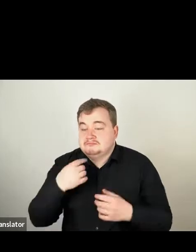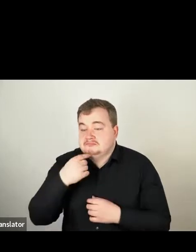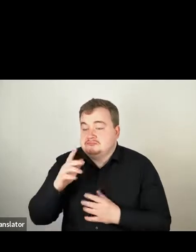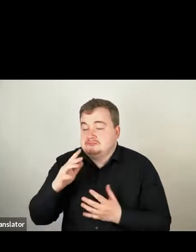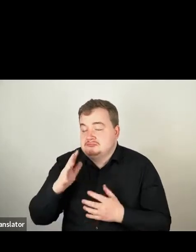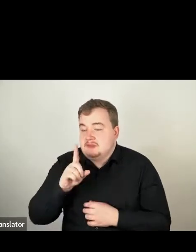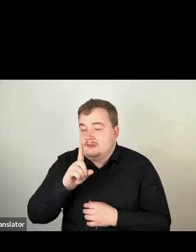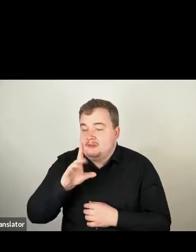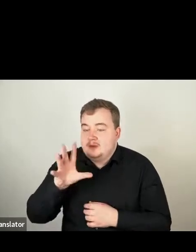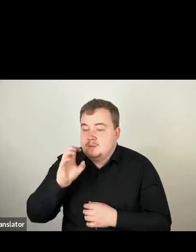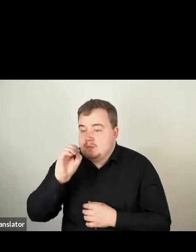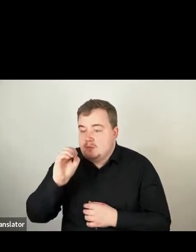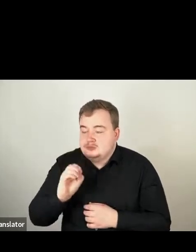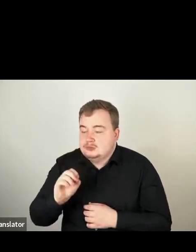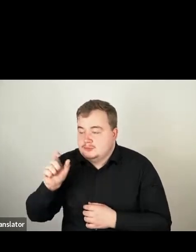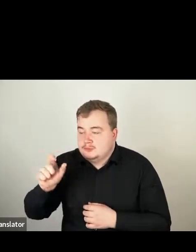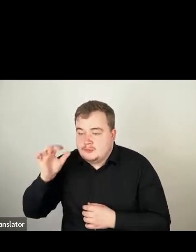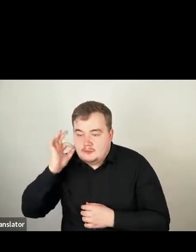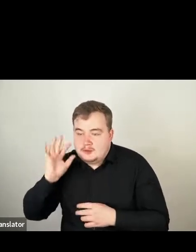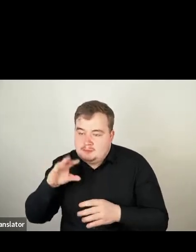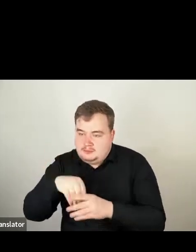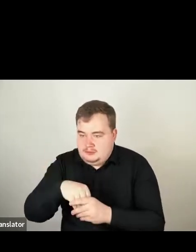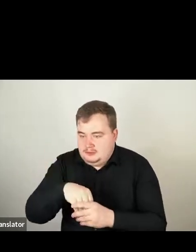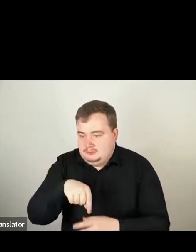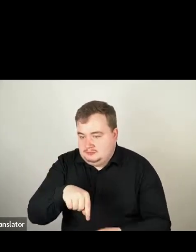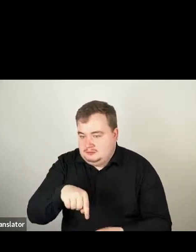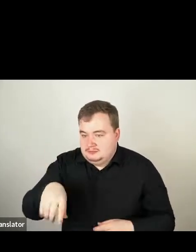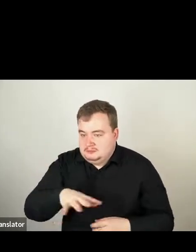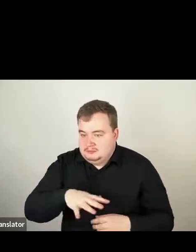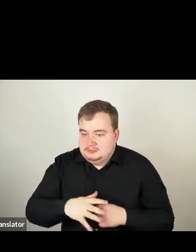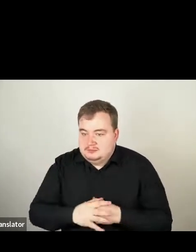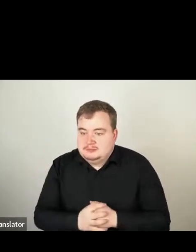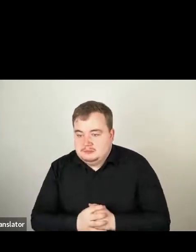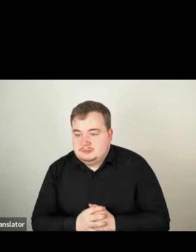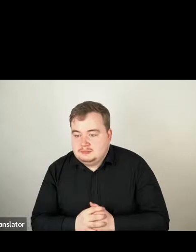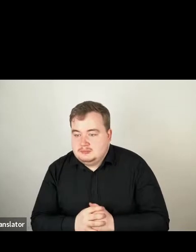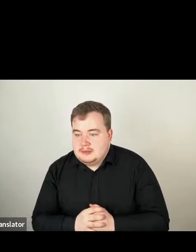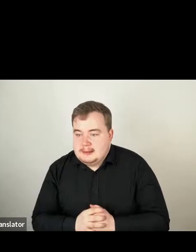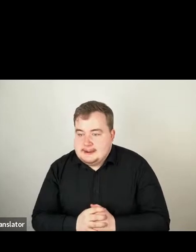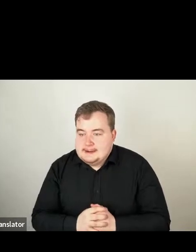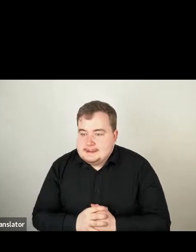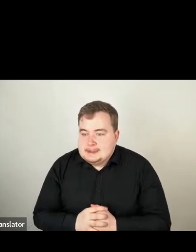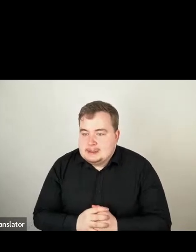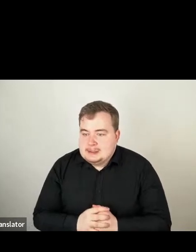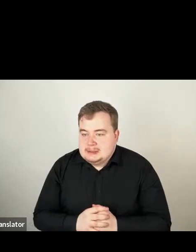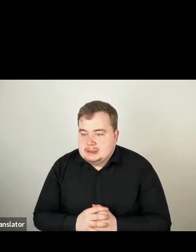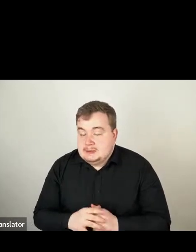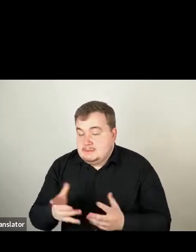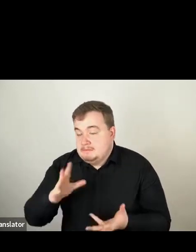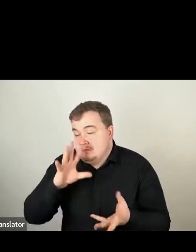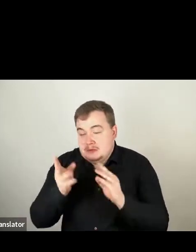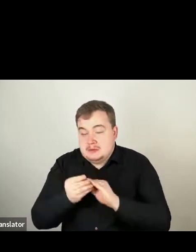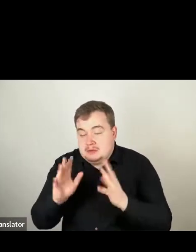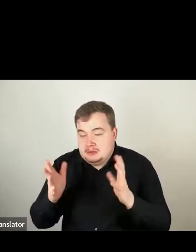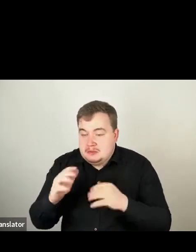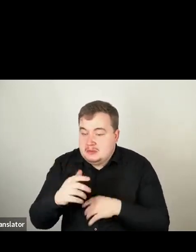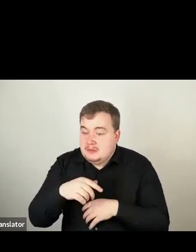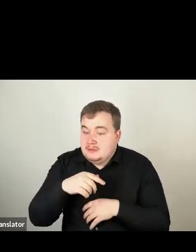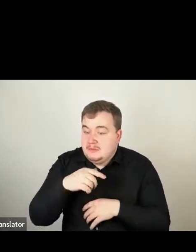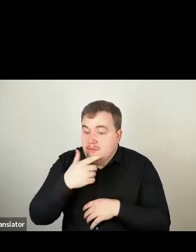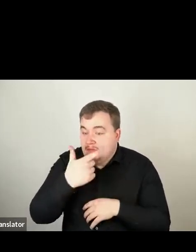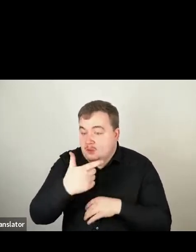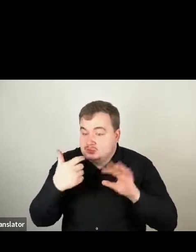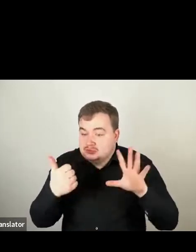good news. However, the global average is still 26. We can debate whether it's too much or too